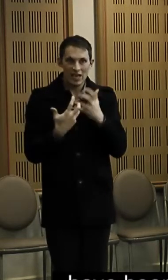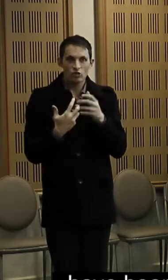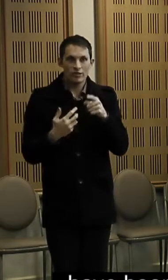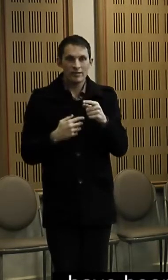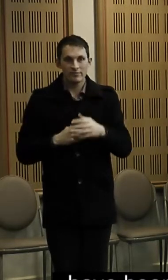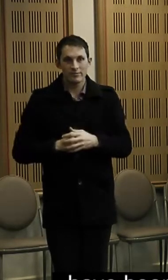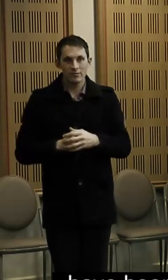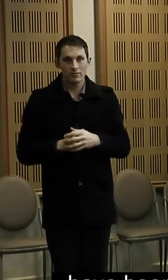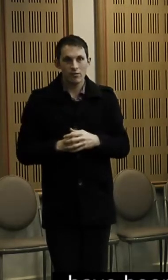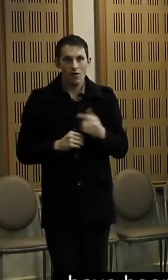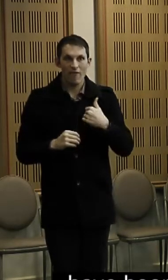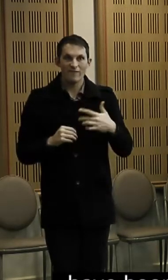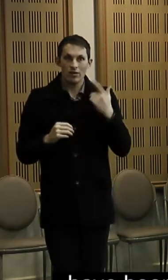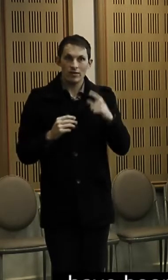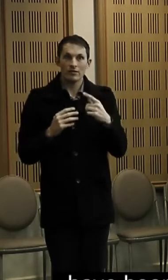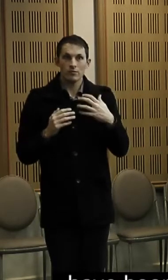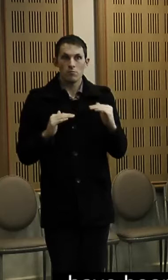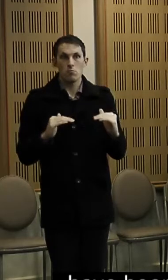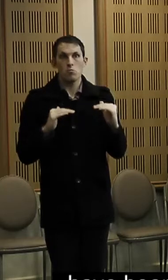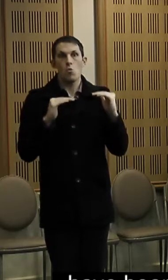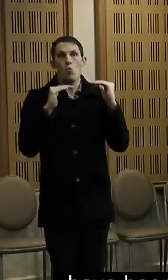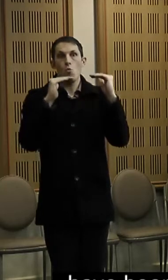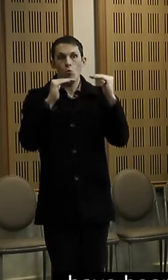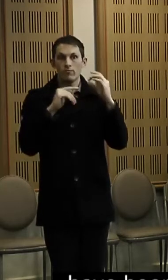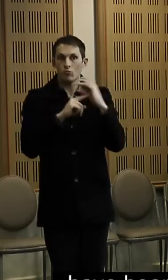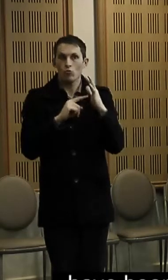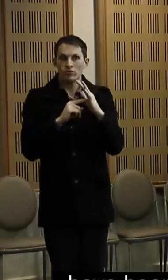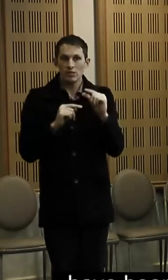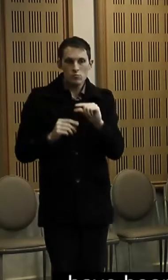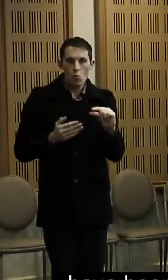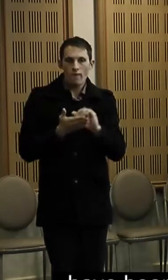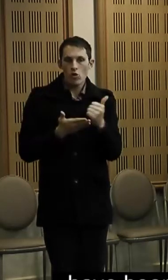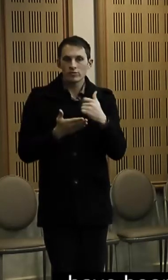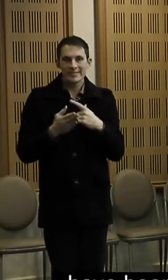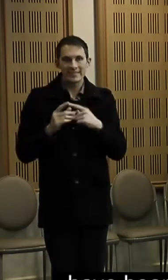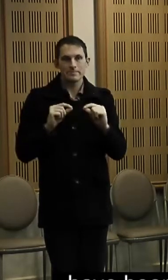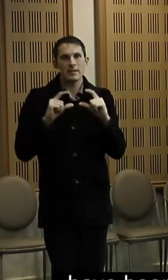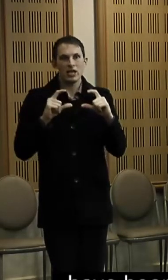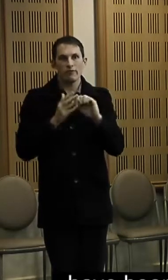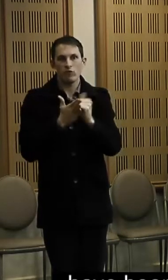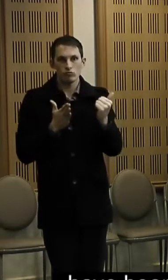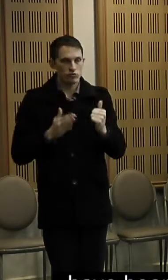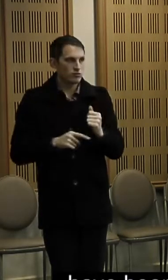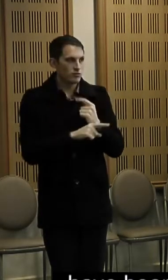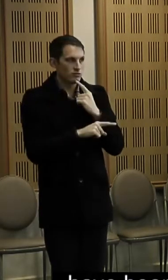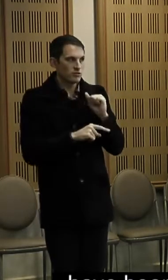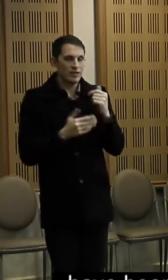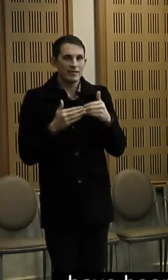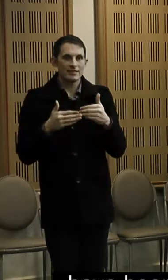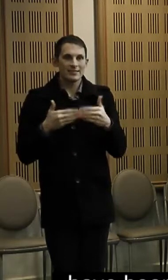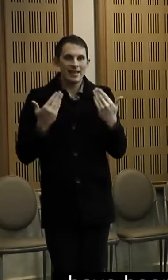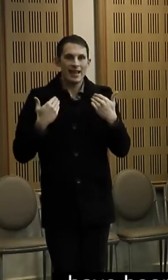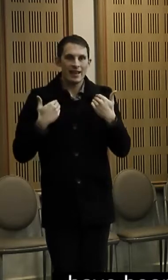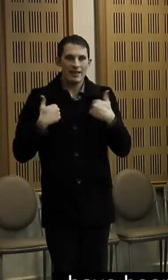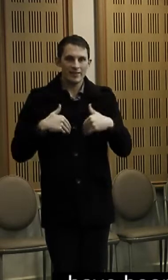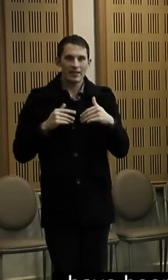needs to be lifted, I think, outside the small font into the large. No, I agree. So I think the daily living conditions, our built environment in